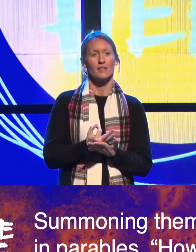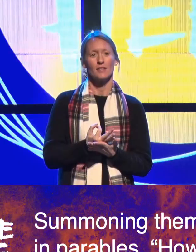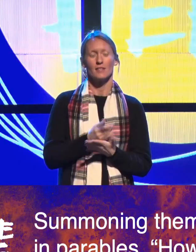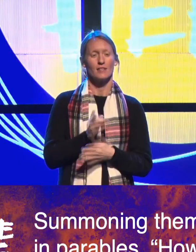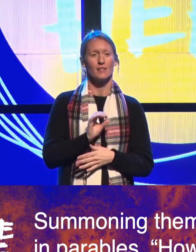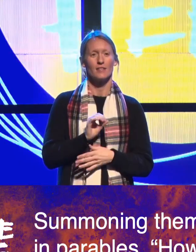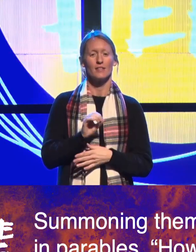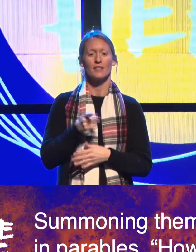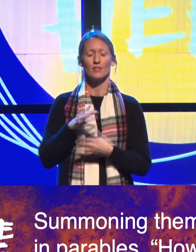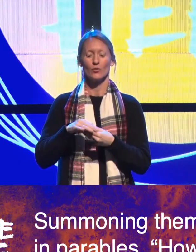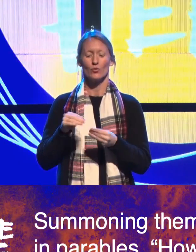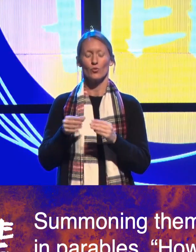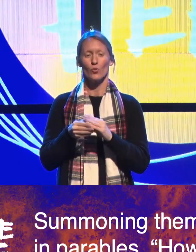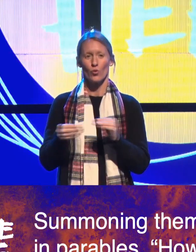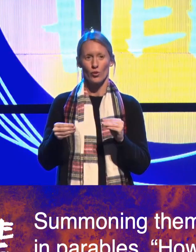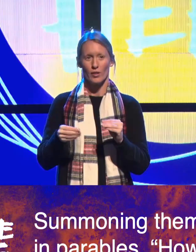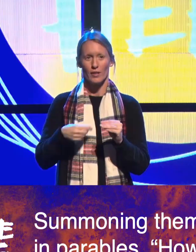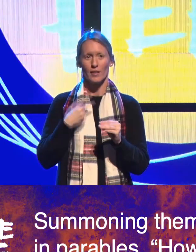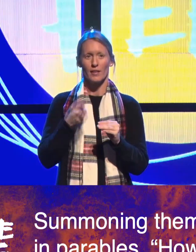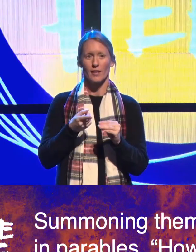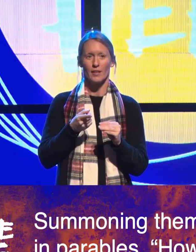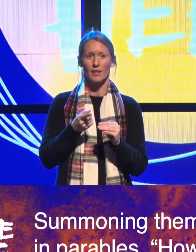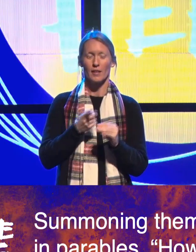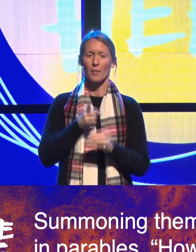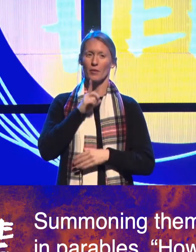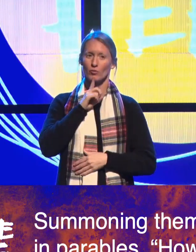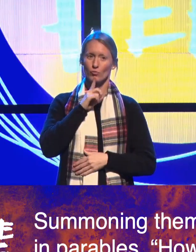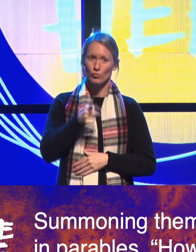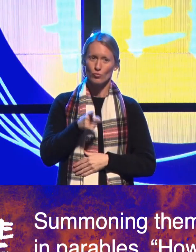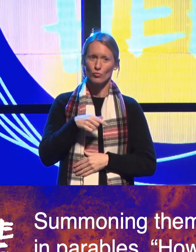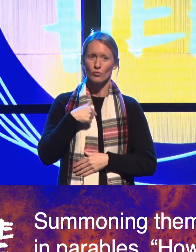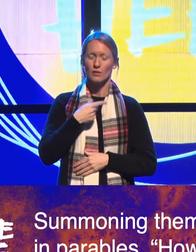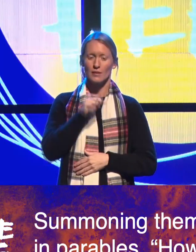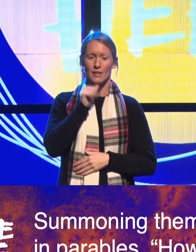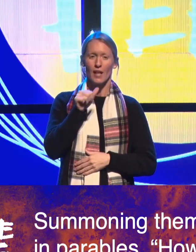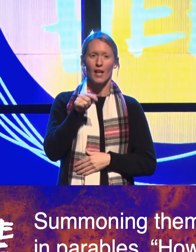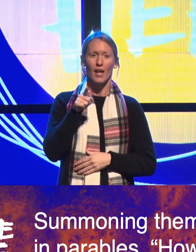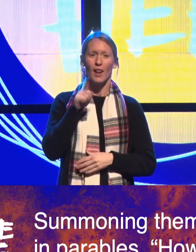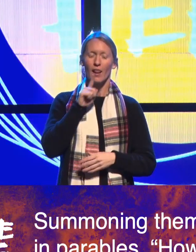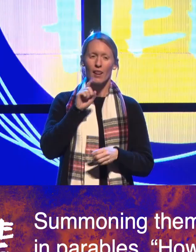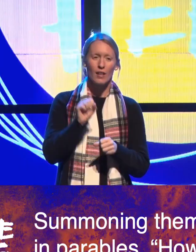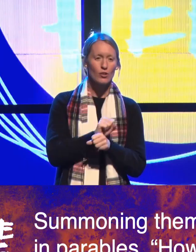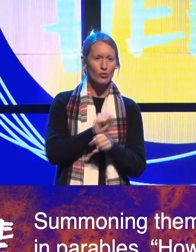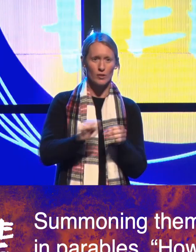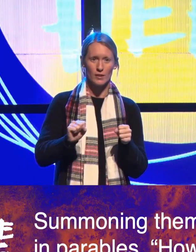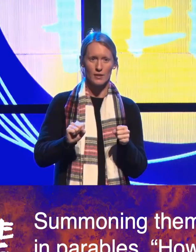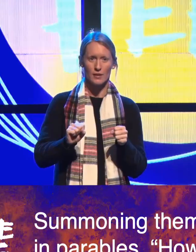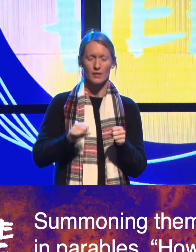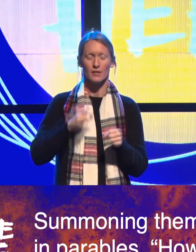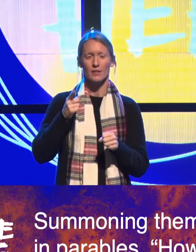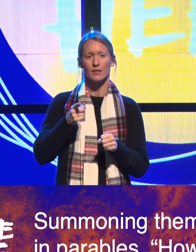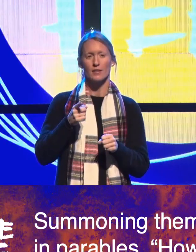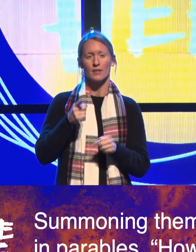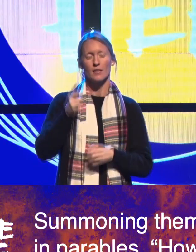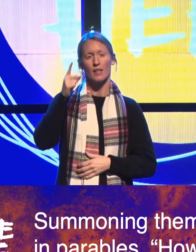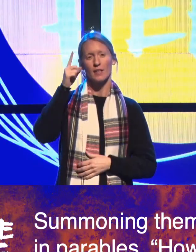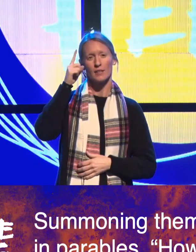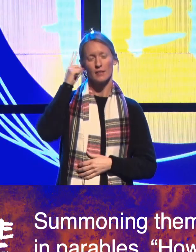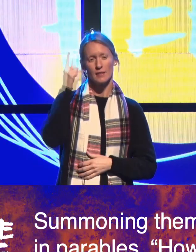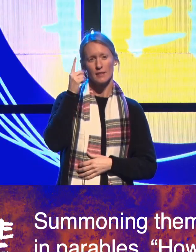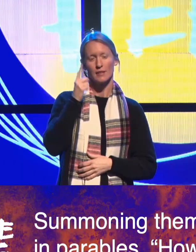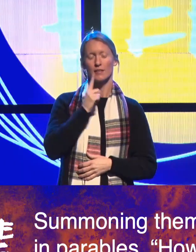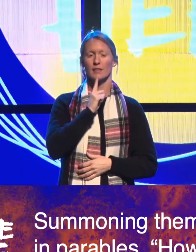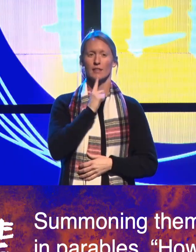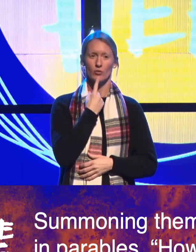words, don't take this literally, take it seriously, okay? He says, how